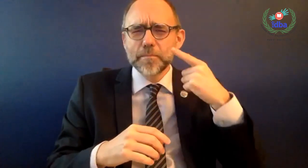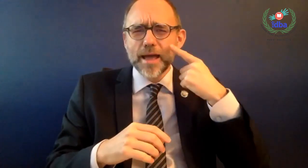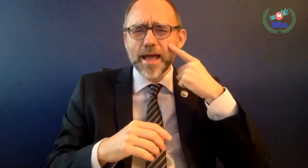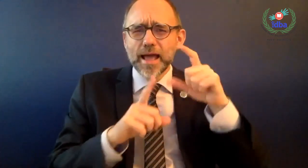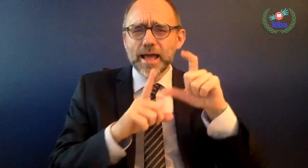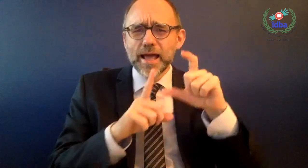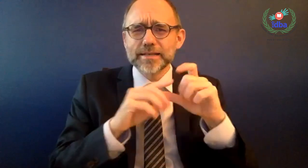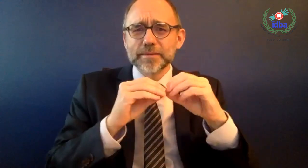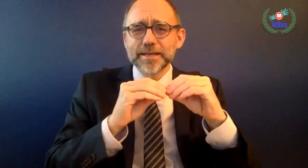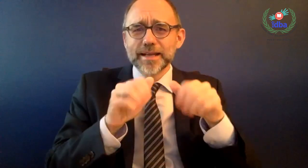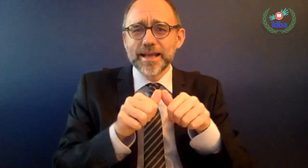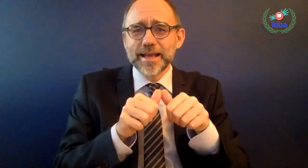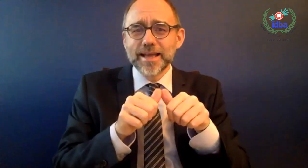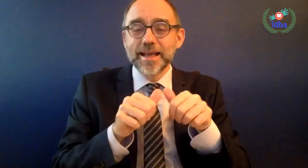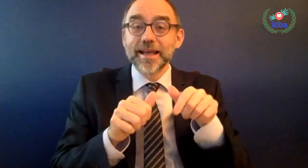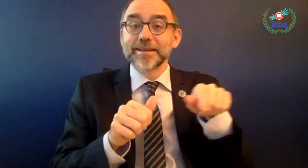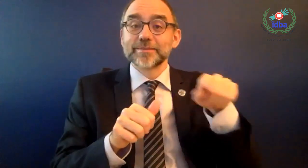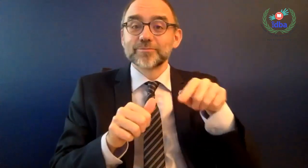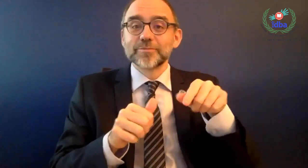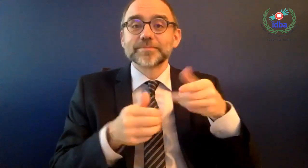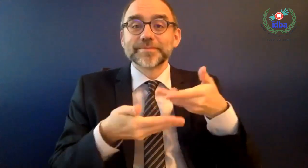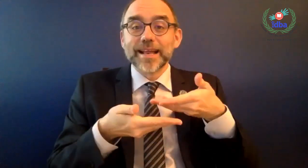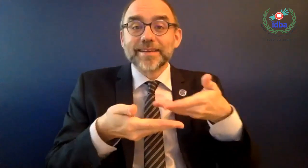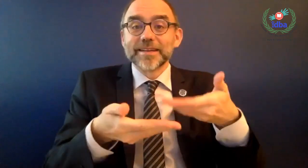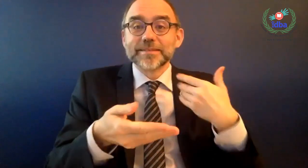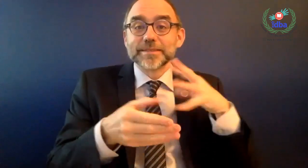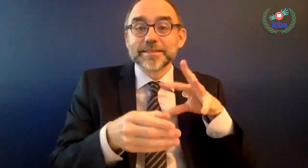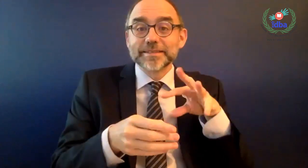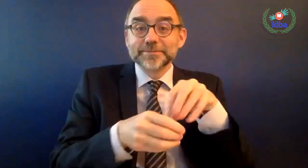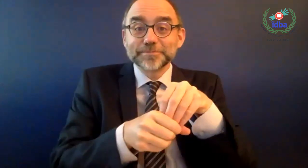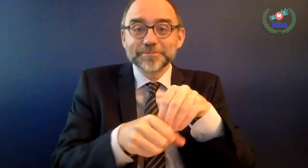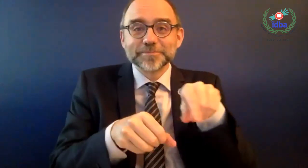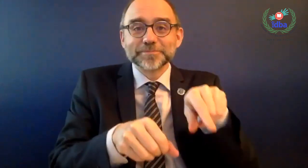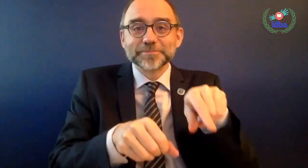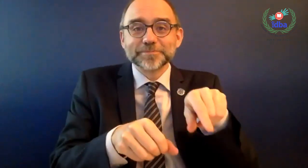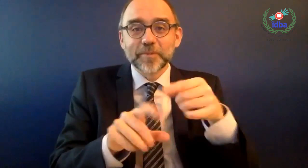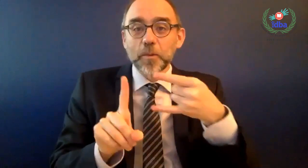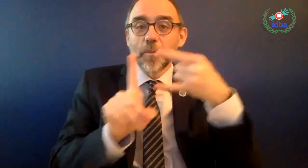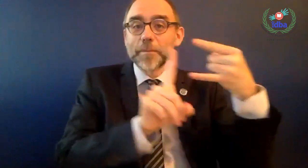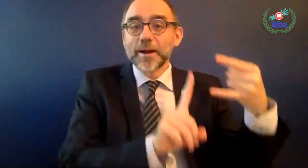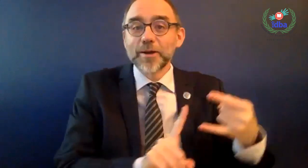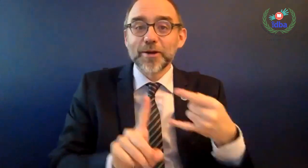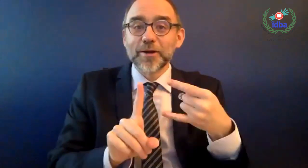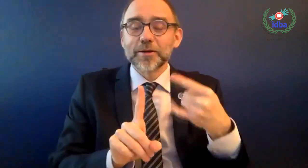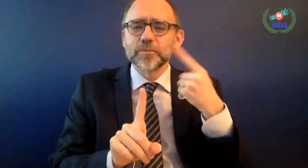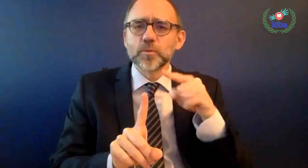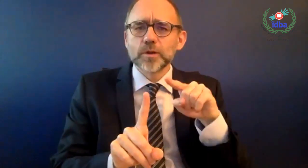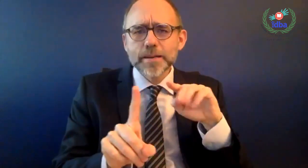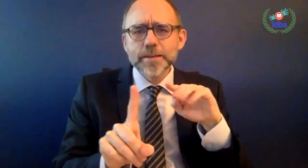And Indore Deaf Bilingual Academy, IDBA, if I spell out right, they invited me to join this webinar.